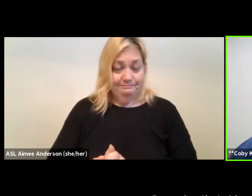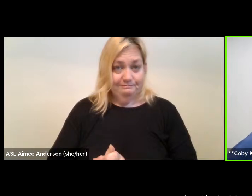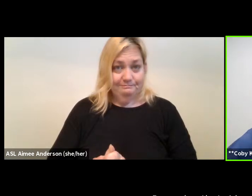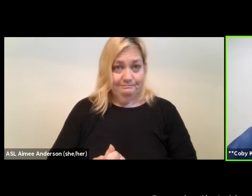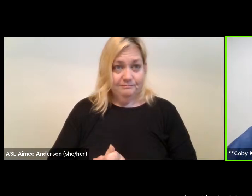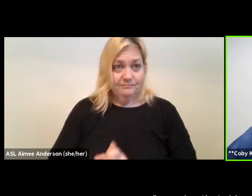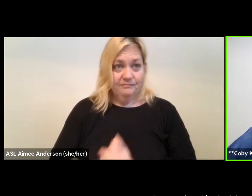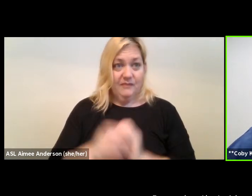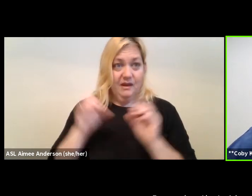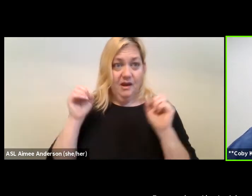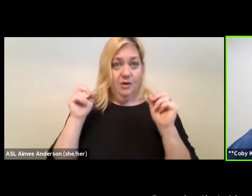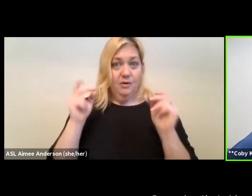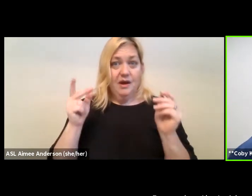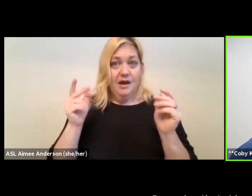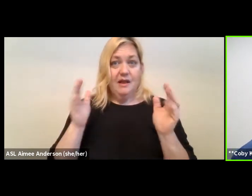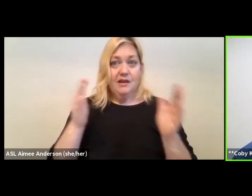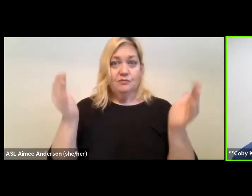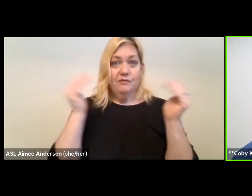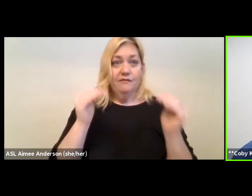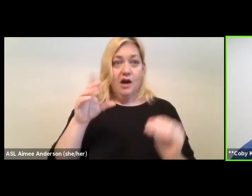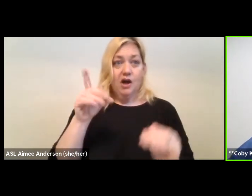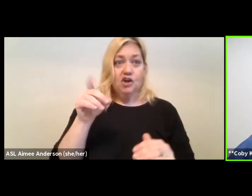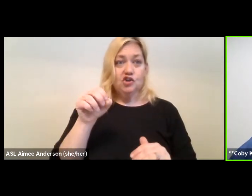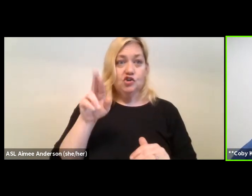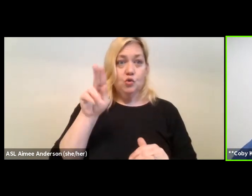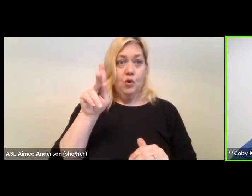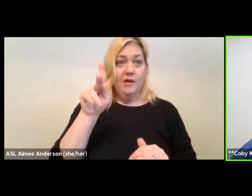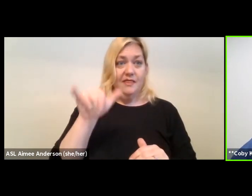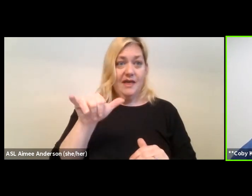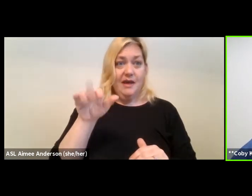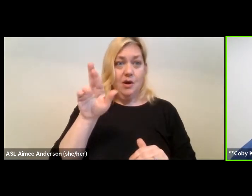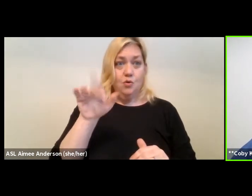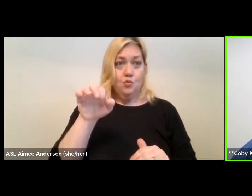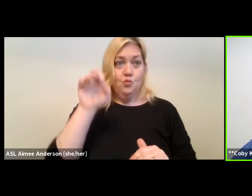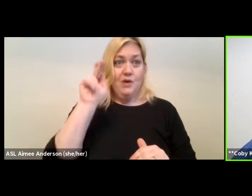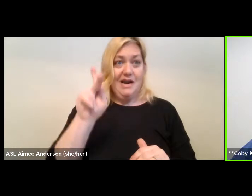Okay, let's move on to Dorothy Reek.